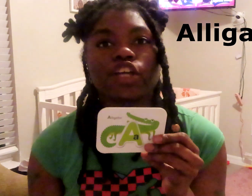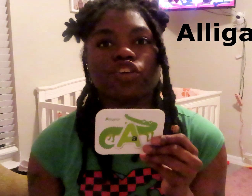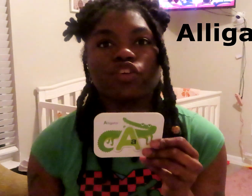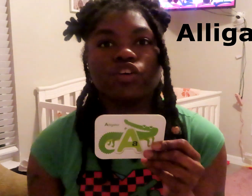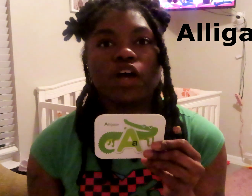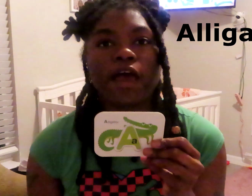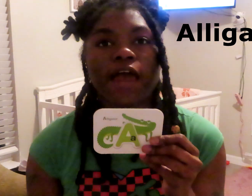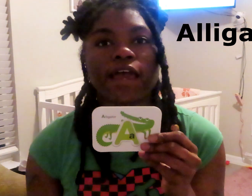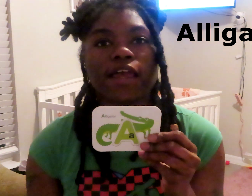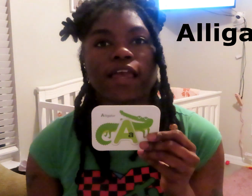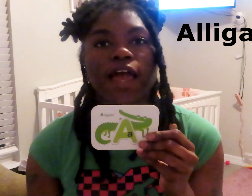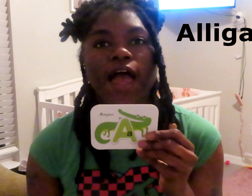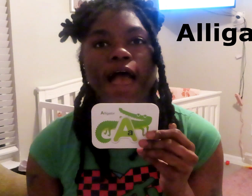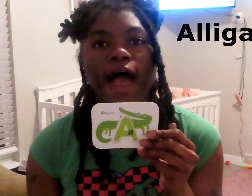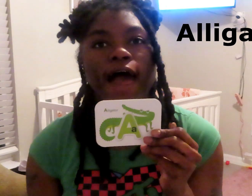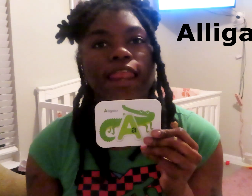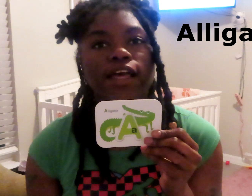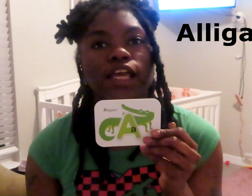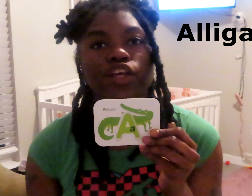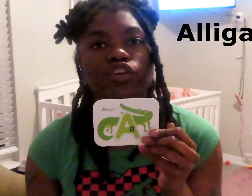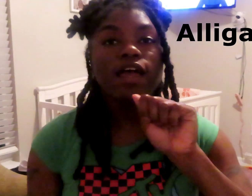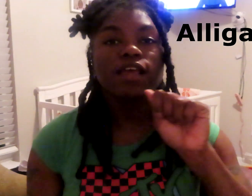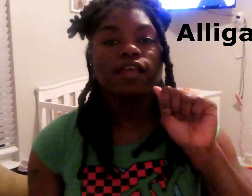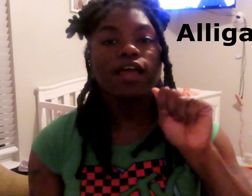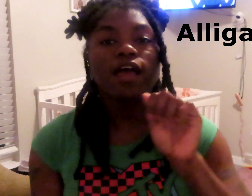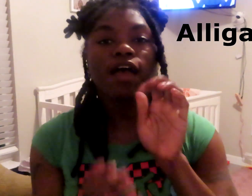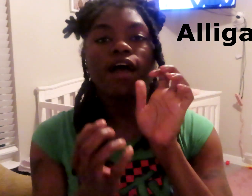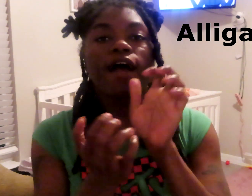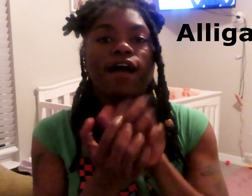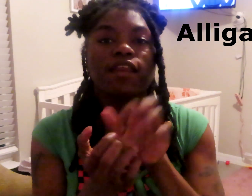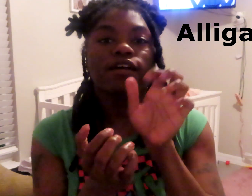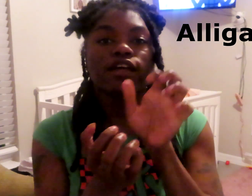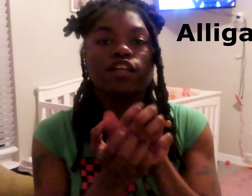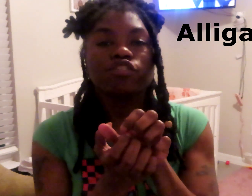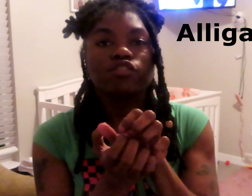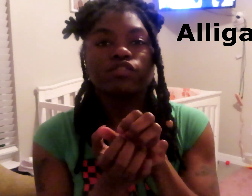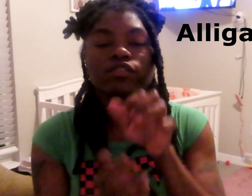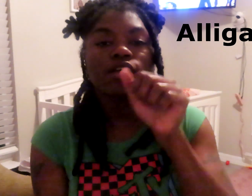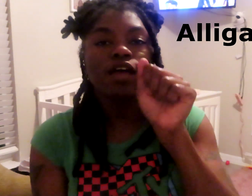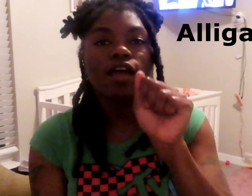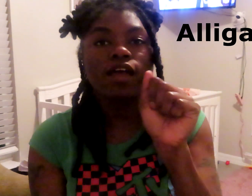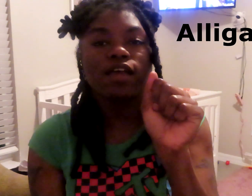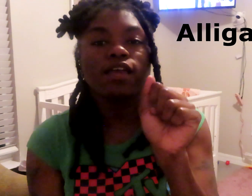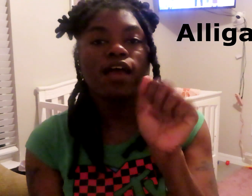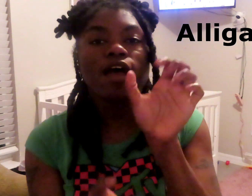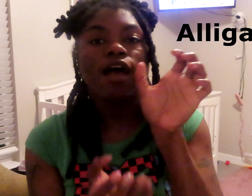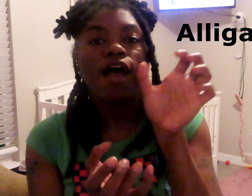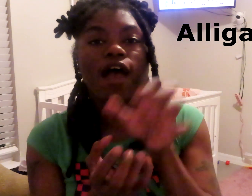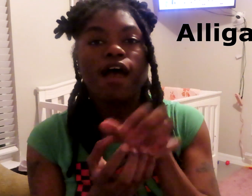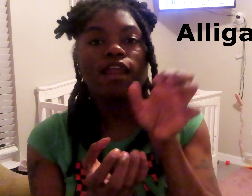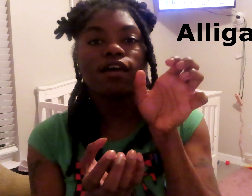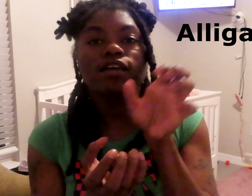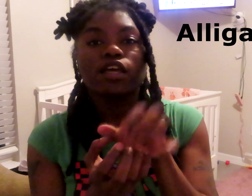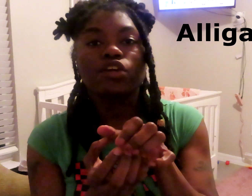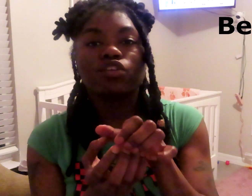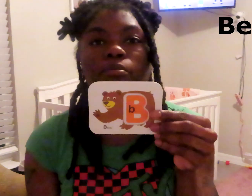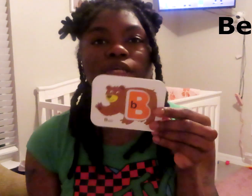Alligator. A. Alligator. A. Alligator. A. Alligator.